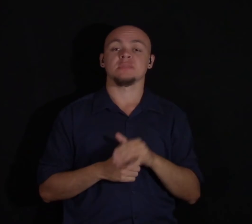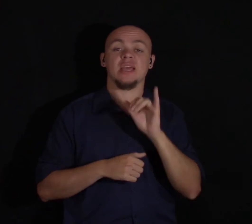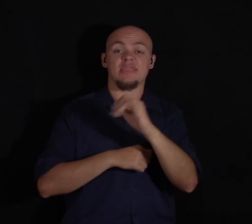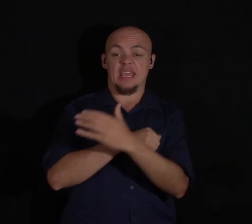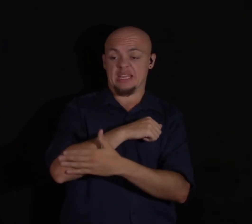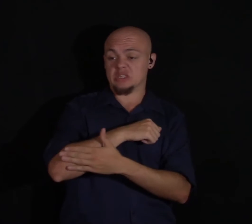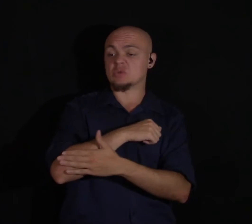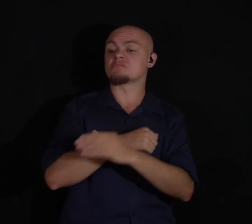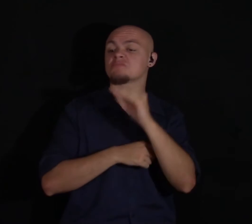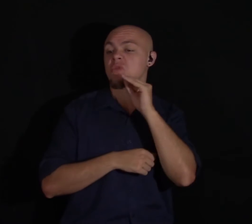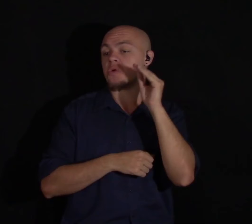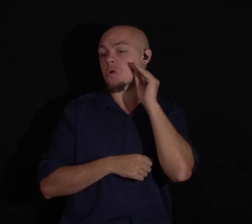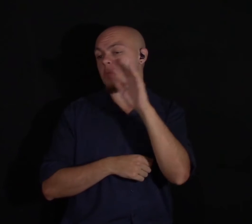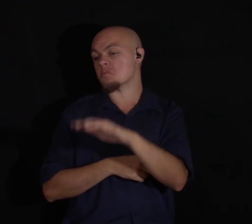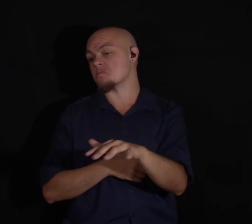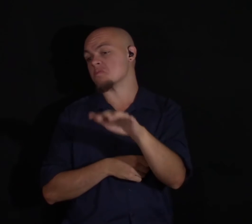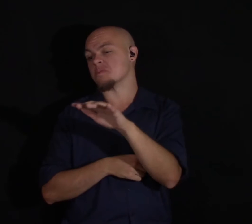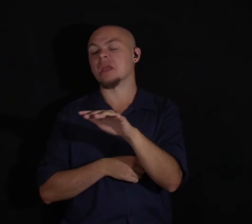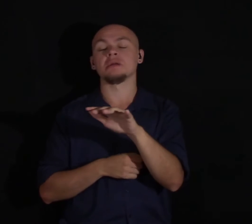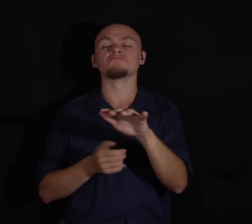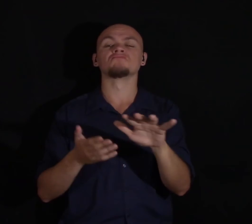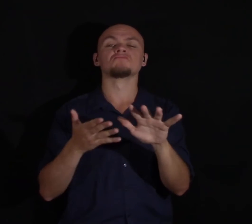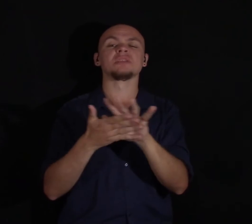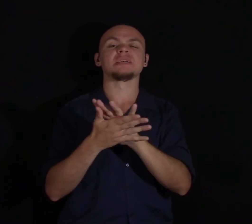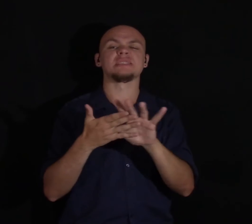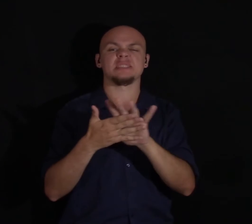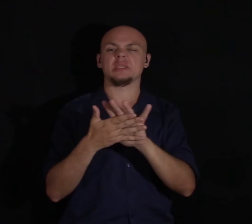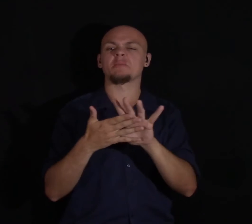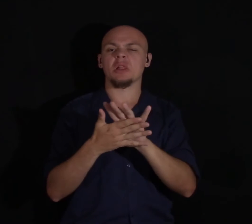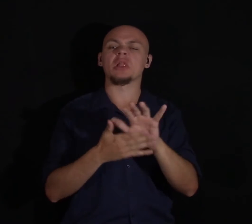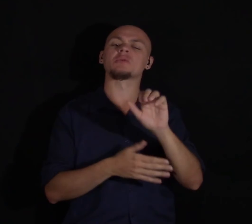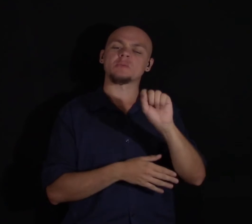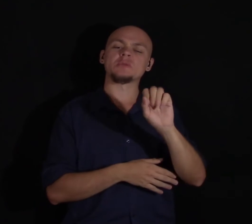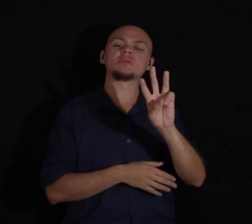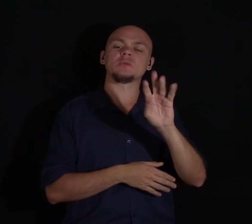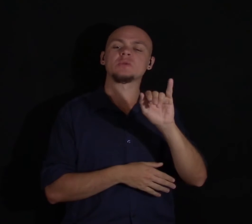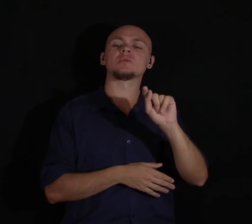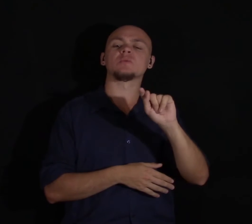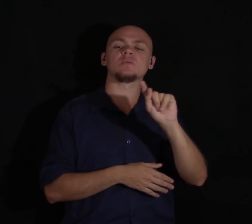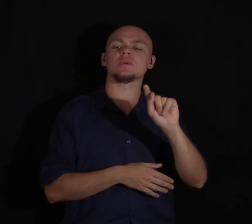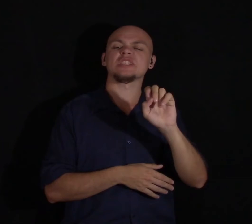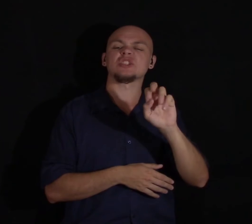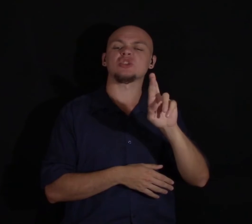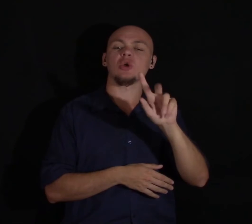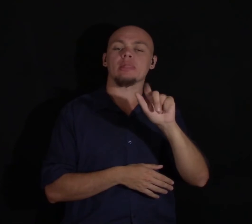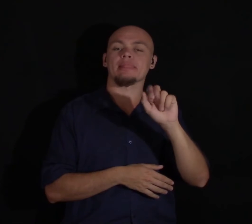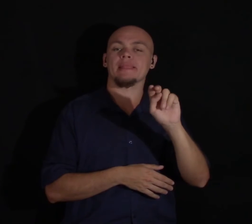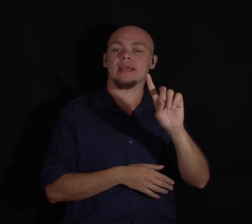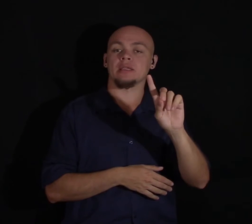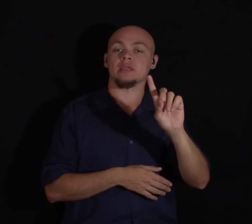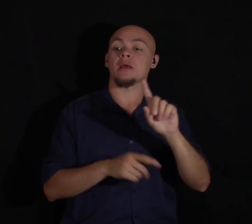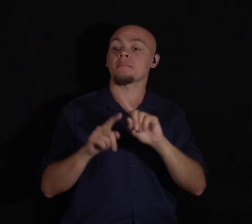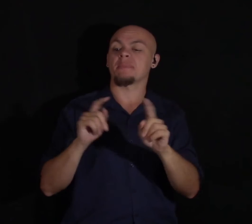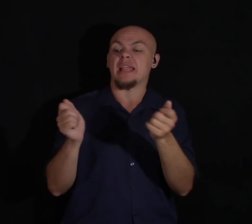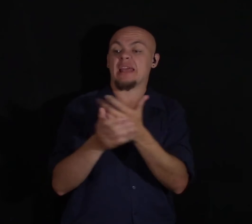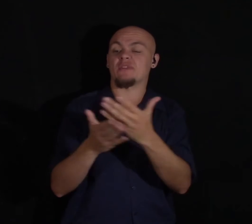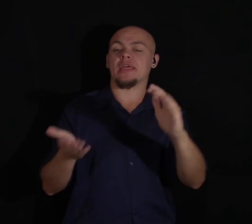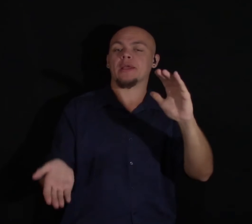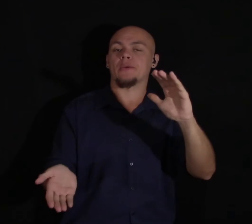this village resembled to a greater degree the scenery of Switzerland, but everything is on a lower scale, and the green hills want